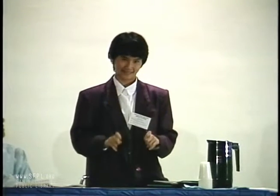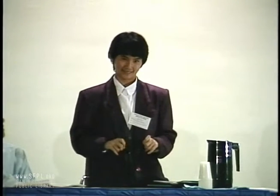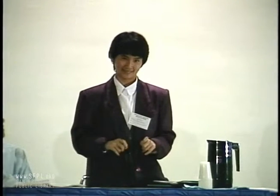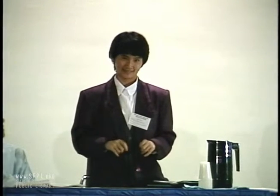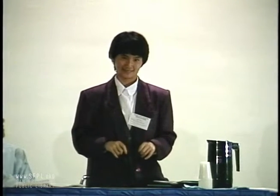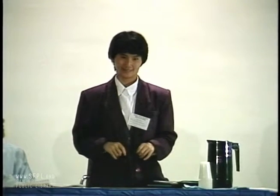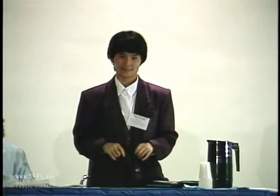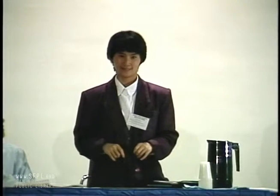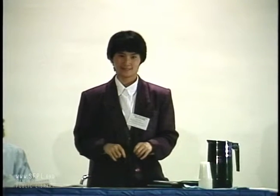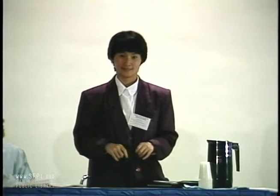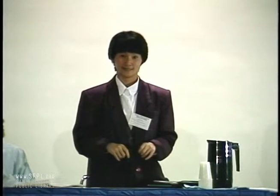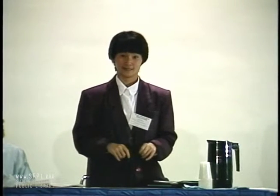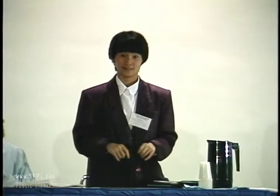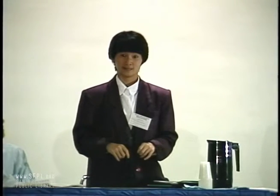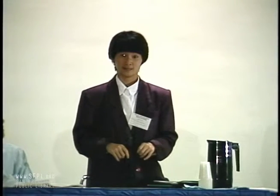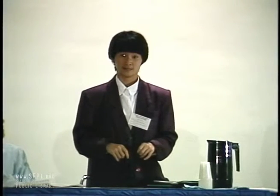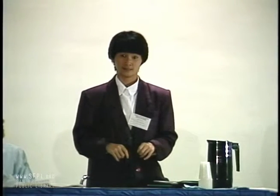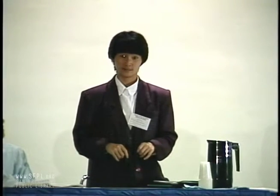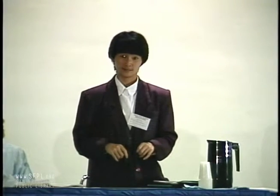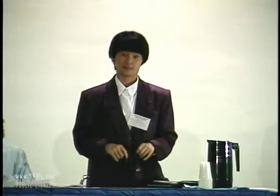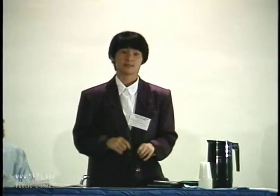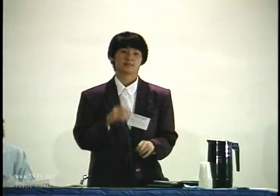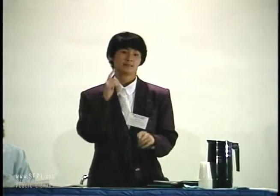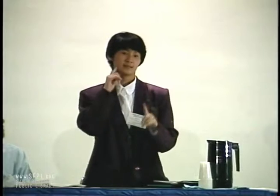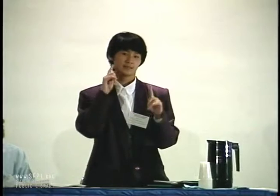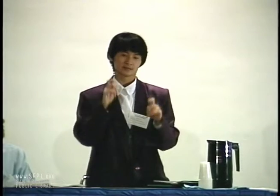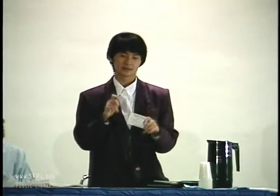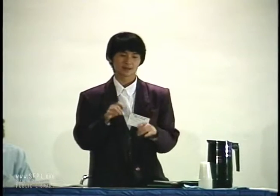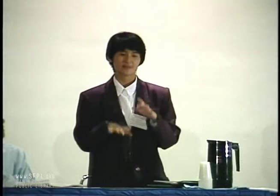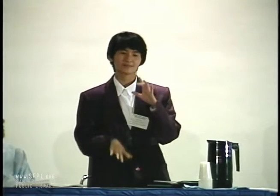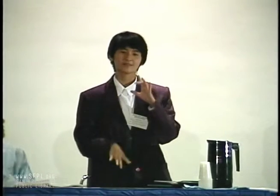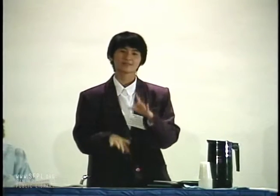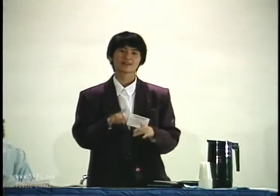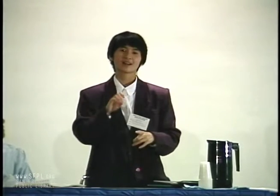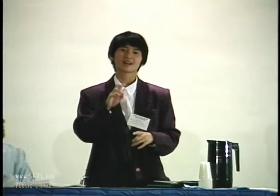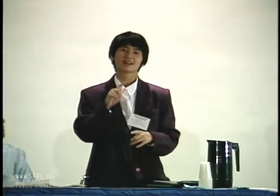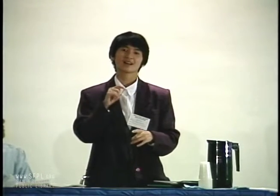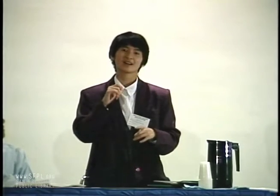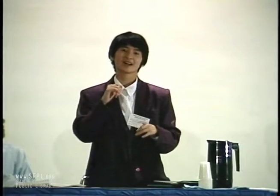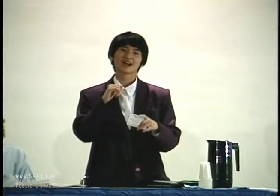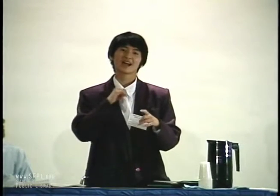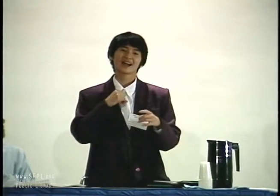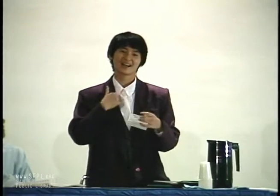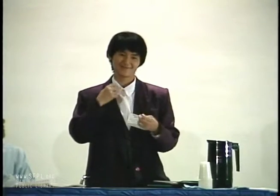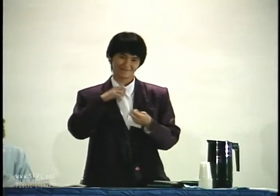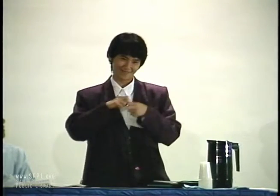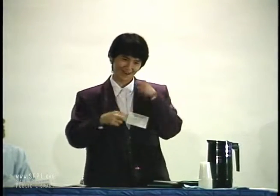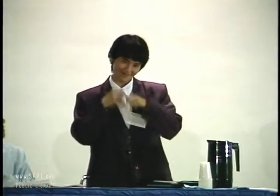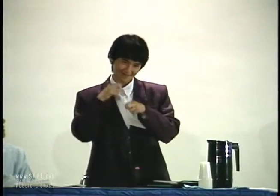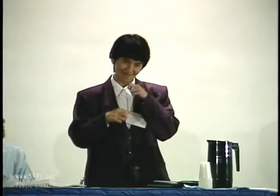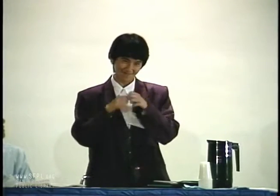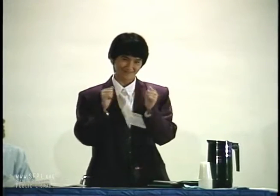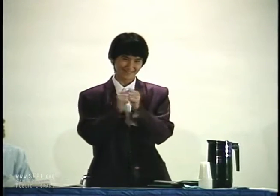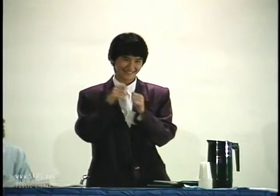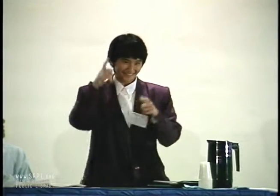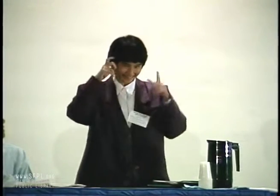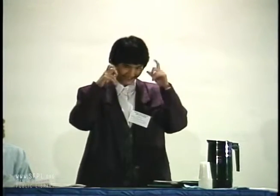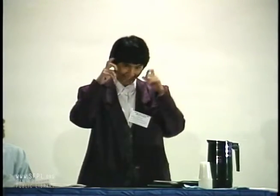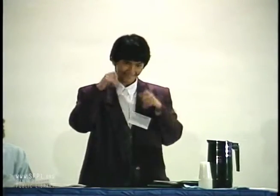and asked the doctor, so they asked that we go and have a hearing test. And at that time, the doctor found out that I did